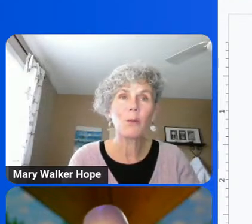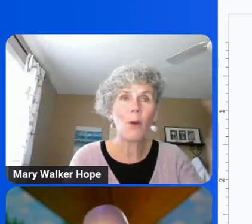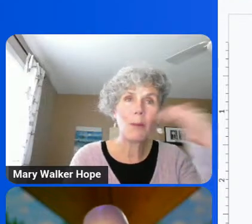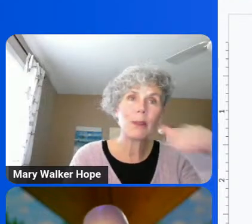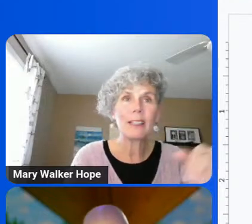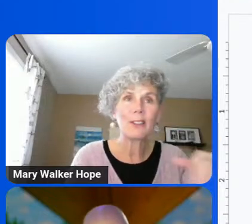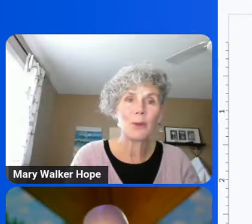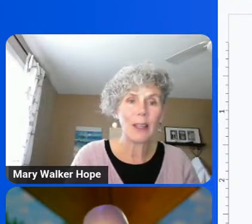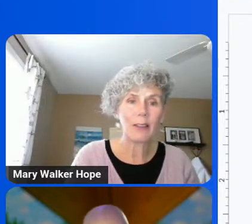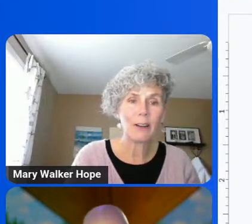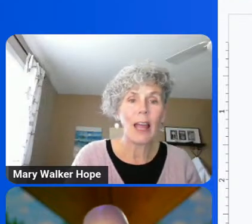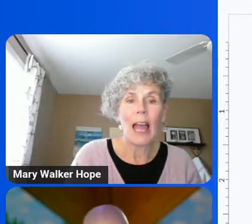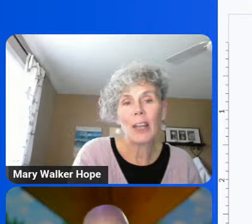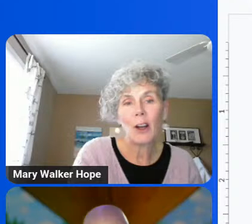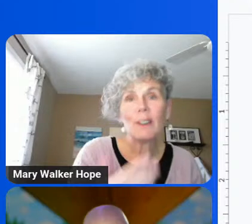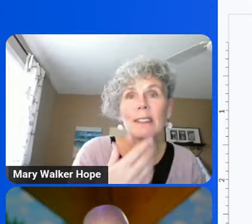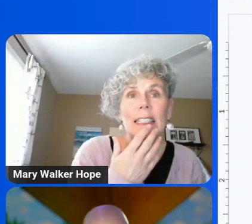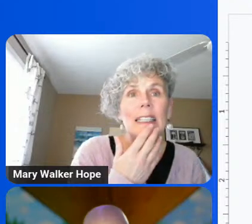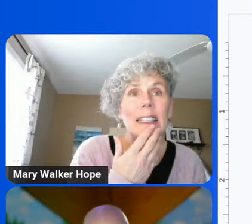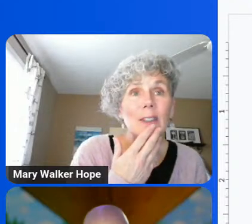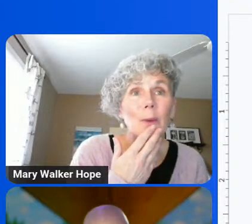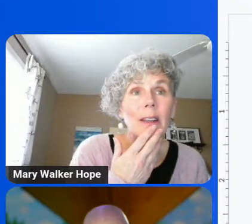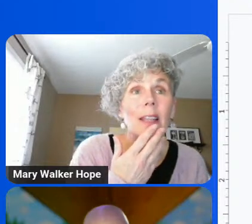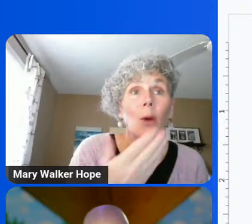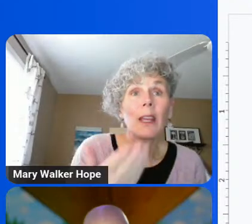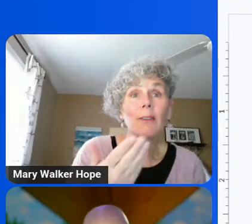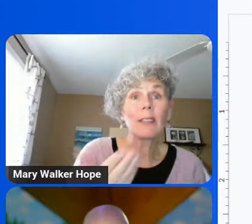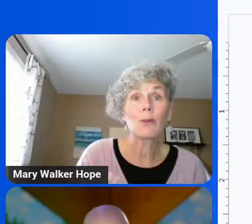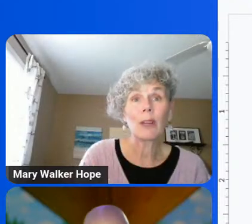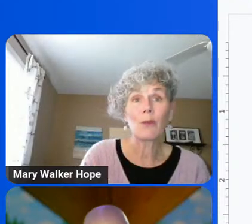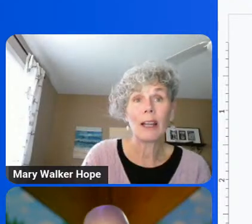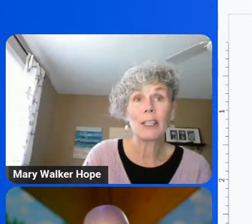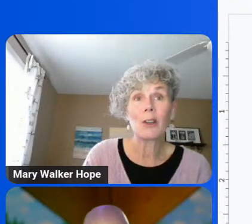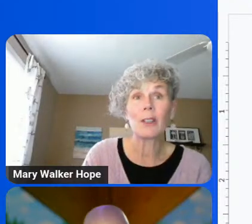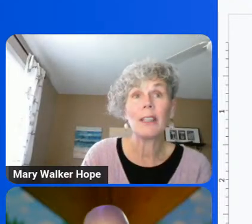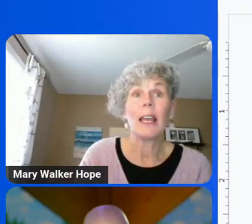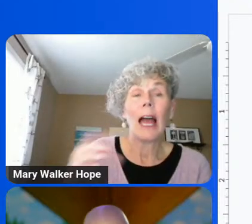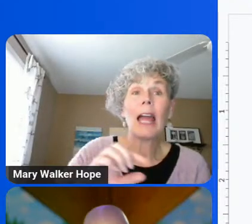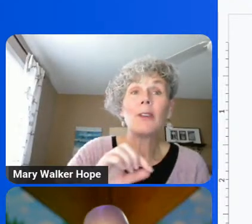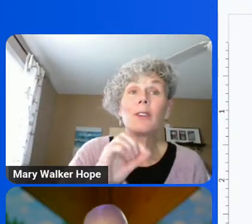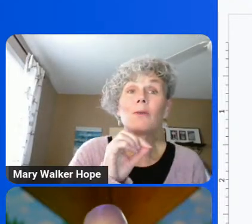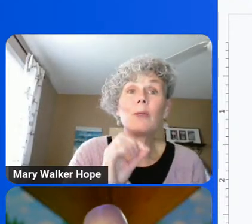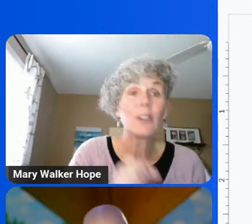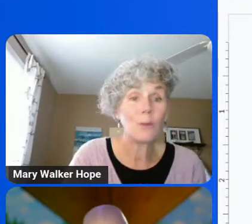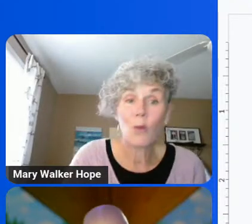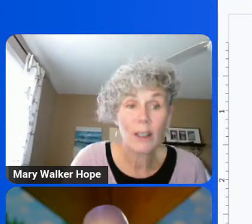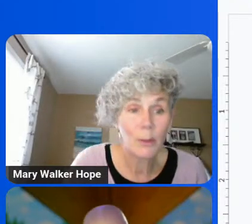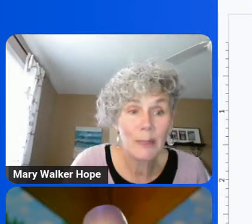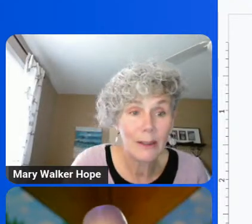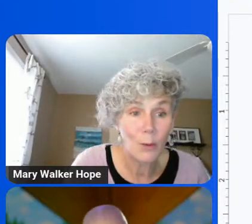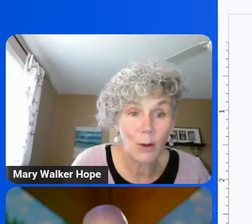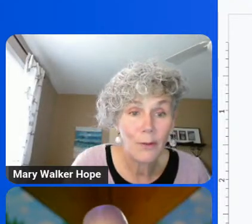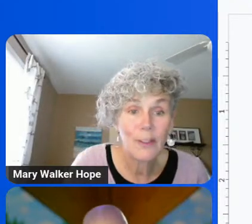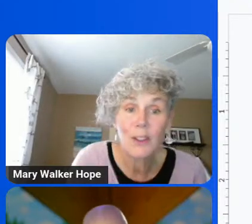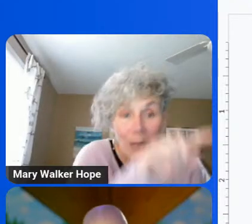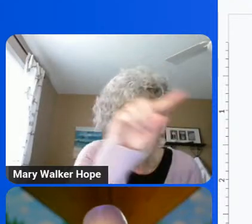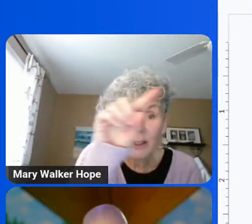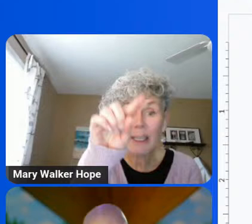one place to another. And obviously in this one, we have Little Red Riding Hood, and we didn't want to meet the wolf. So we had to make sure